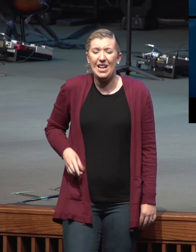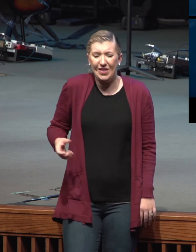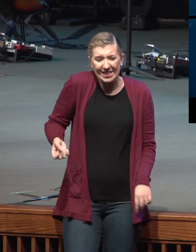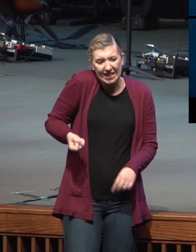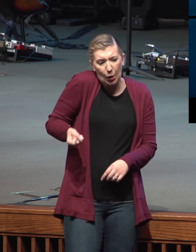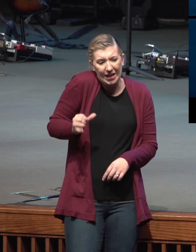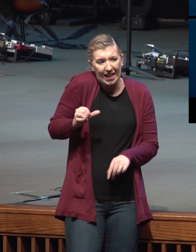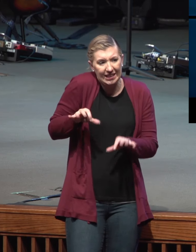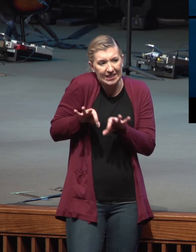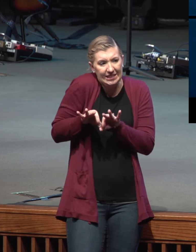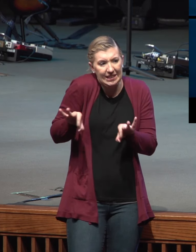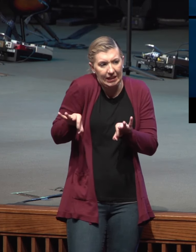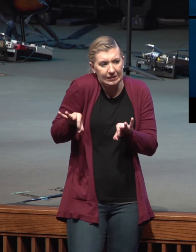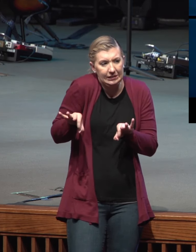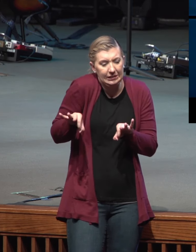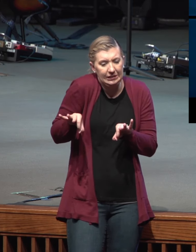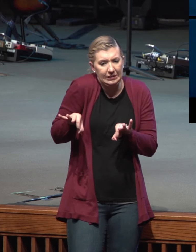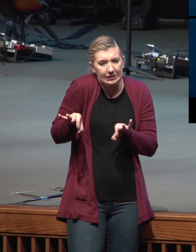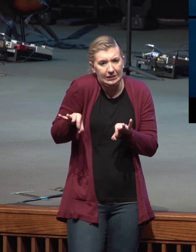little stick.